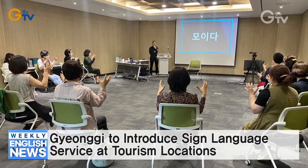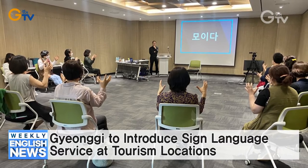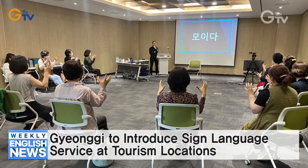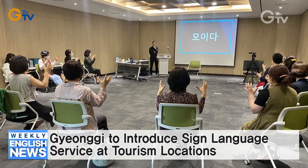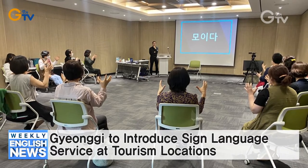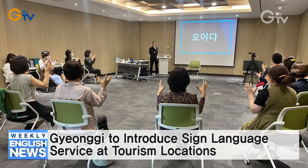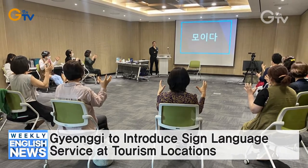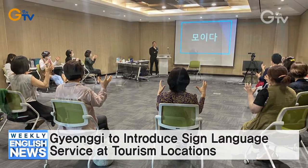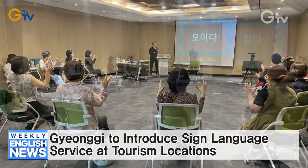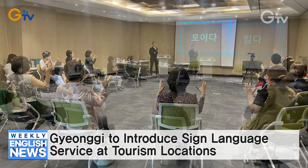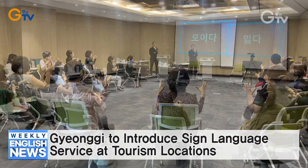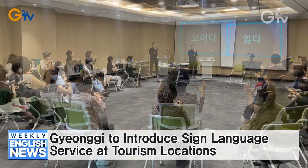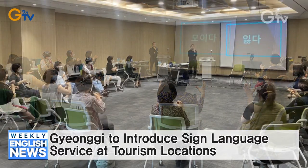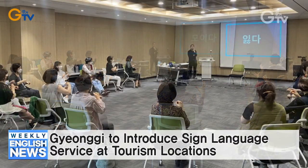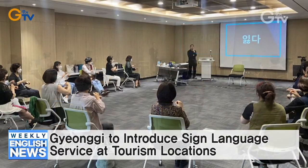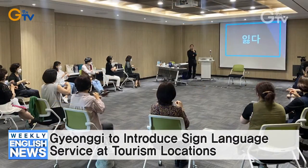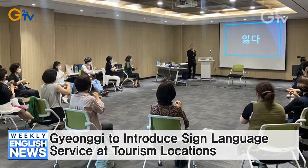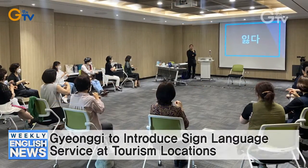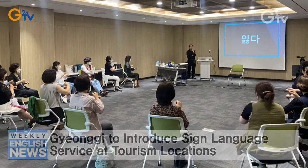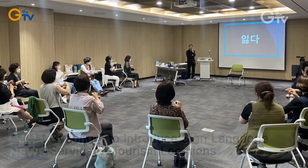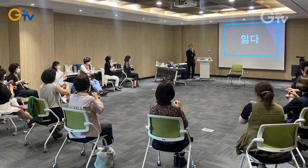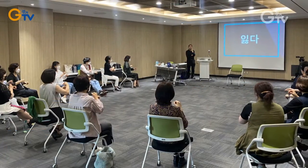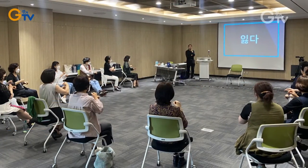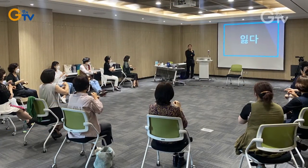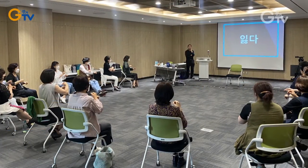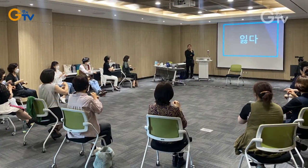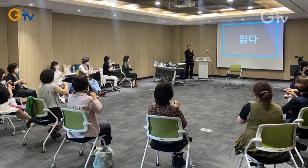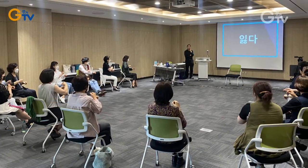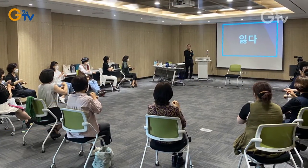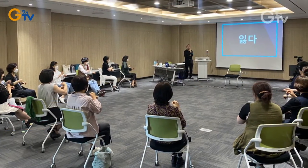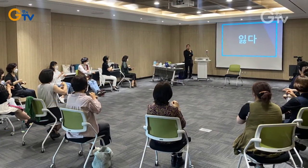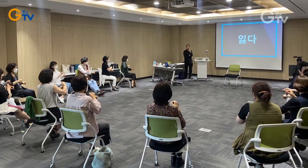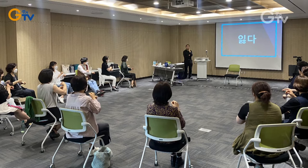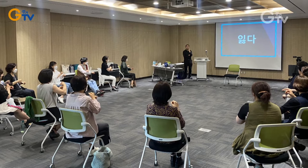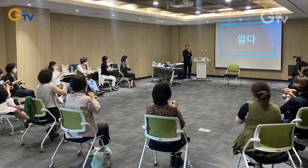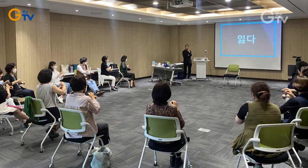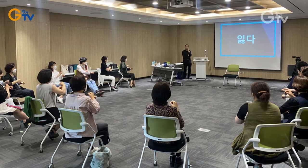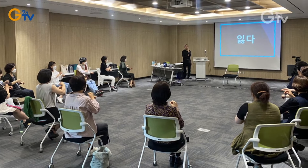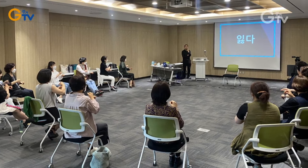trial operation, the province will consider expansion of the service next year.